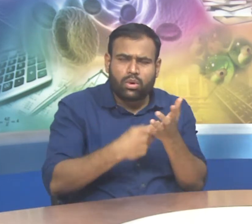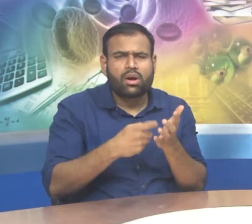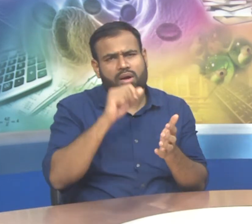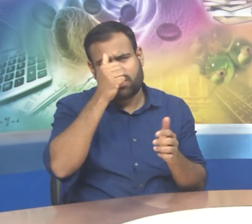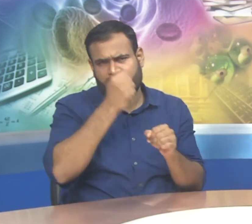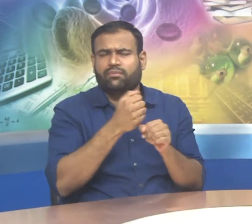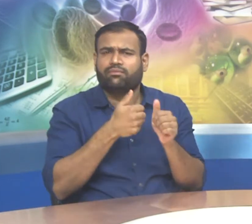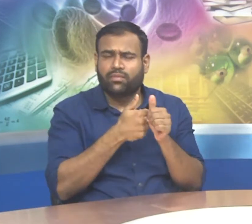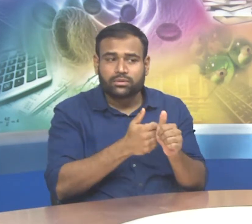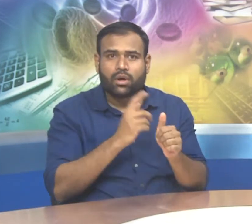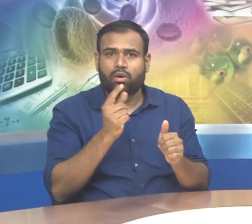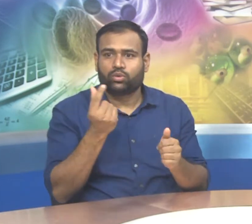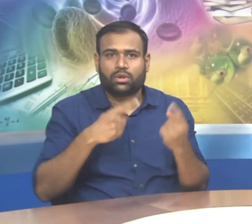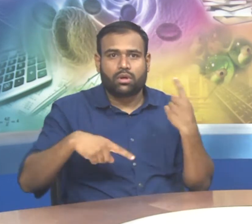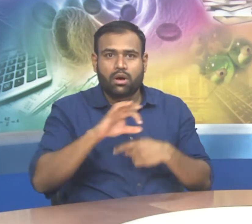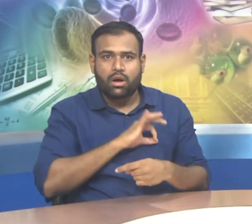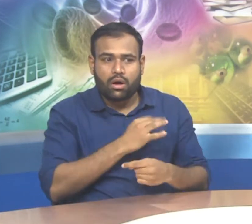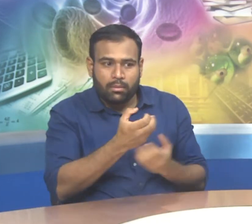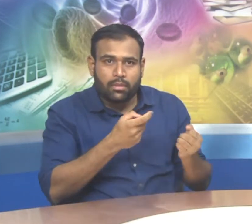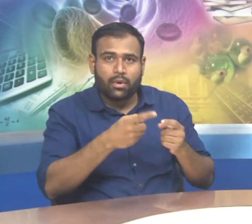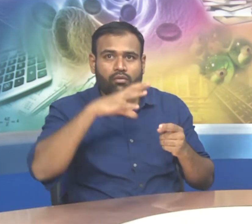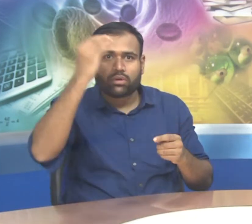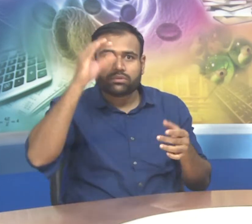financial sector reforms in the year 1991.